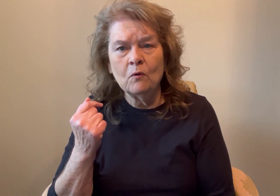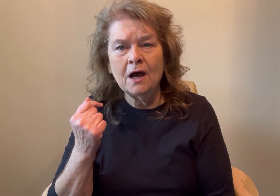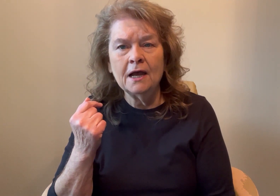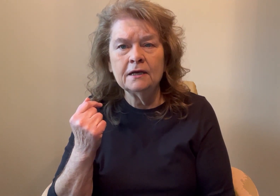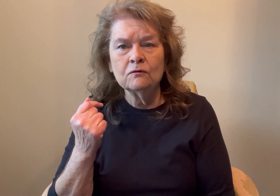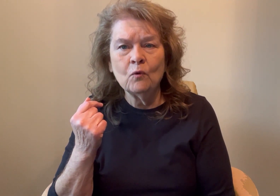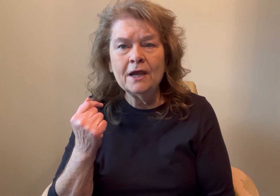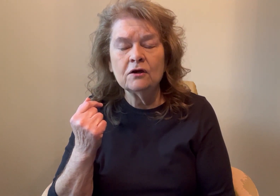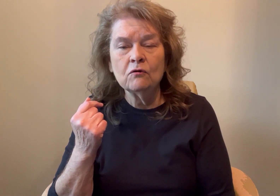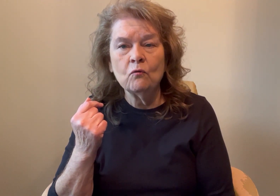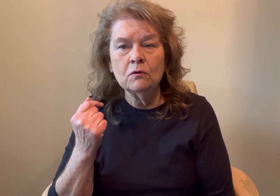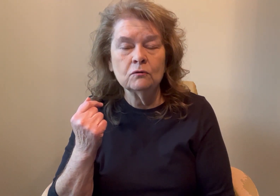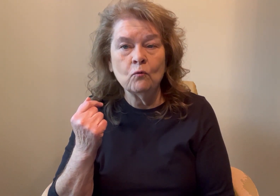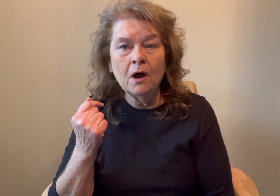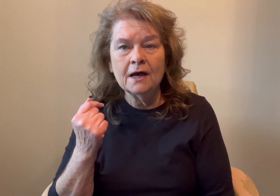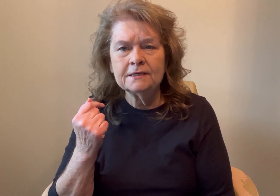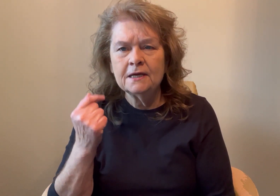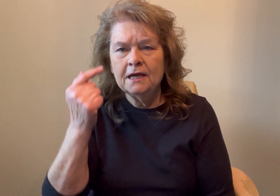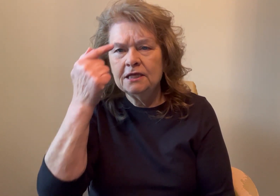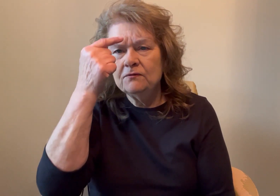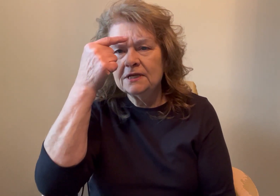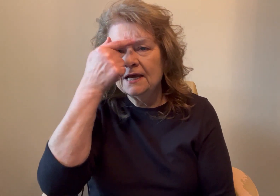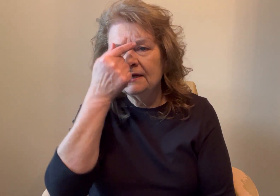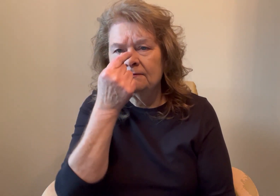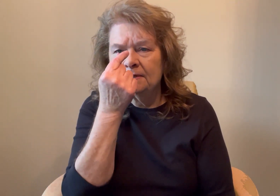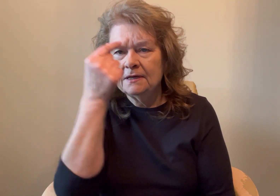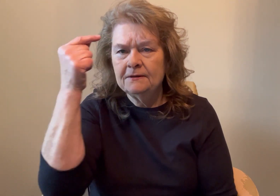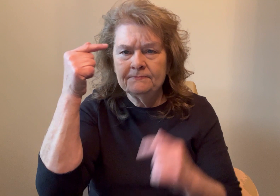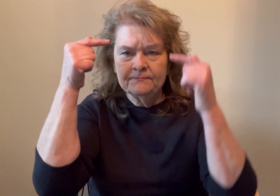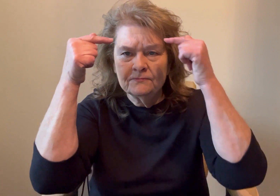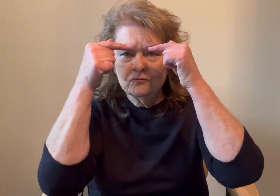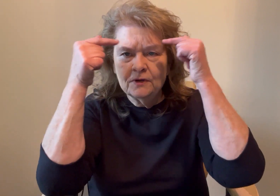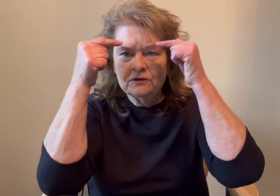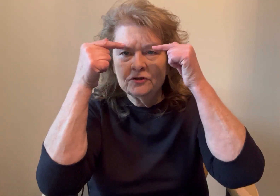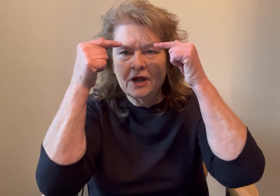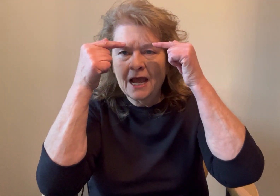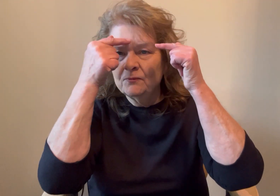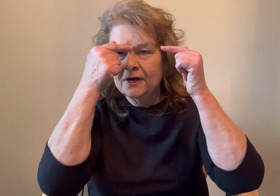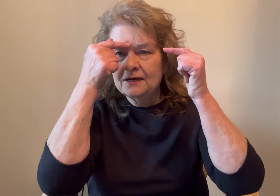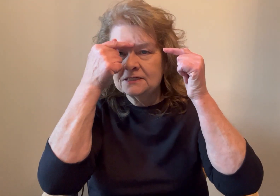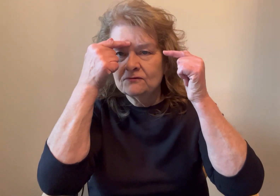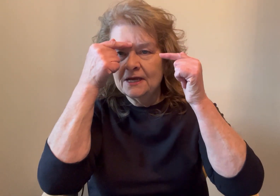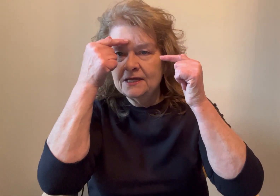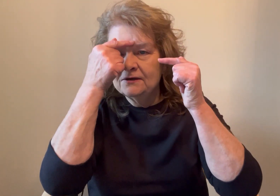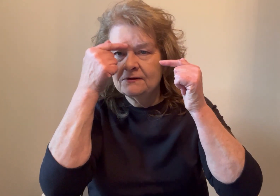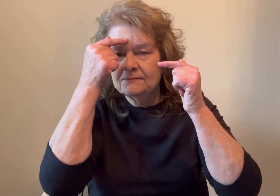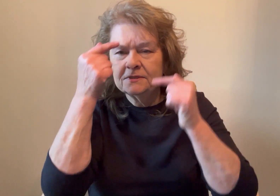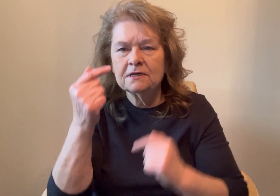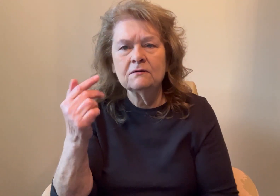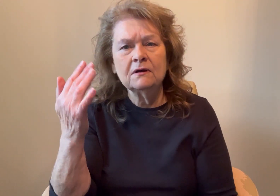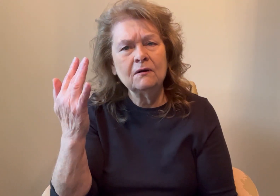why or where or what, you would kind of wrinkle your eyebrows right here. So